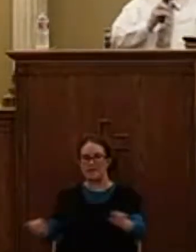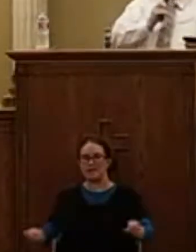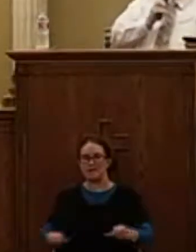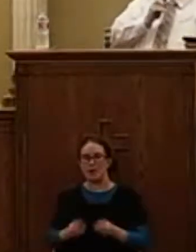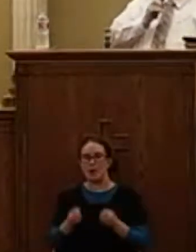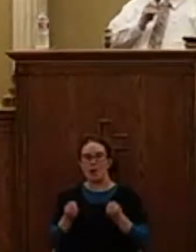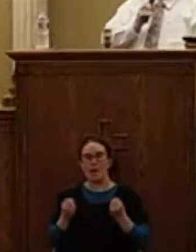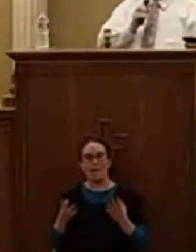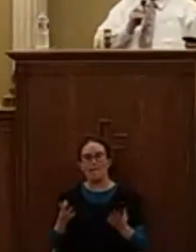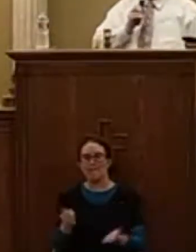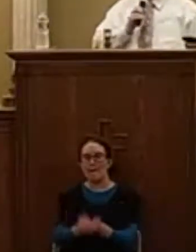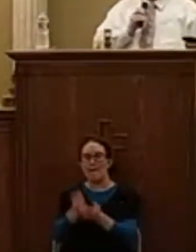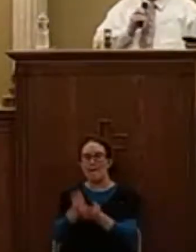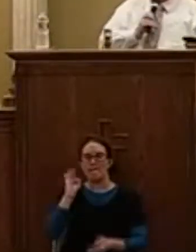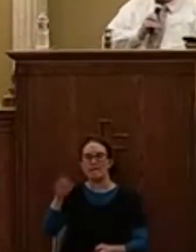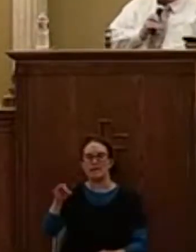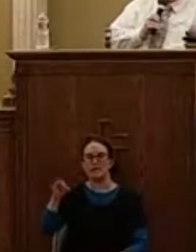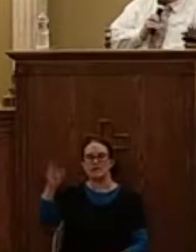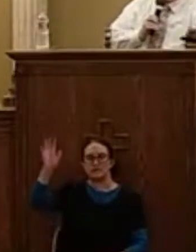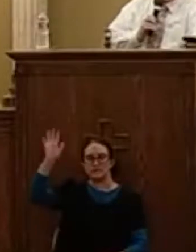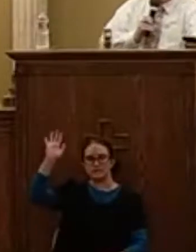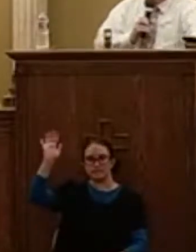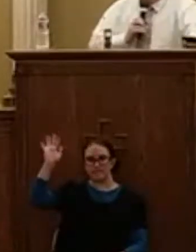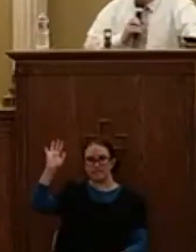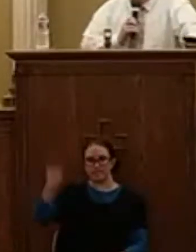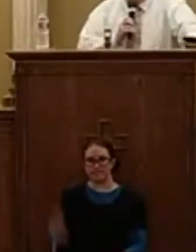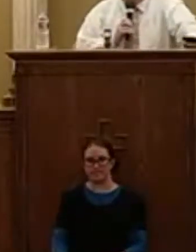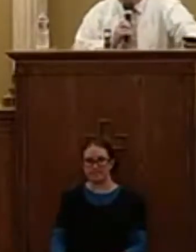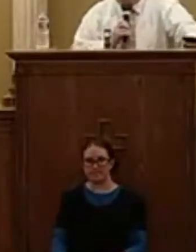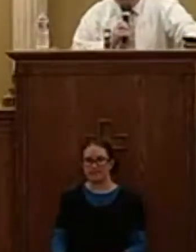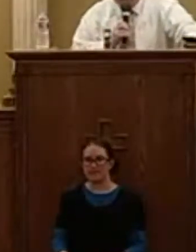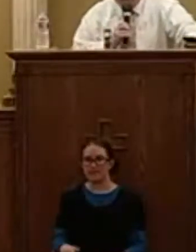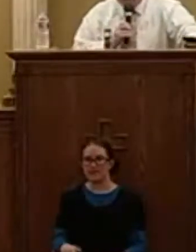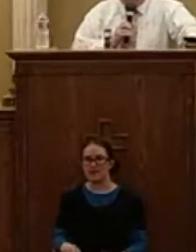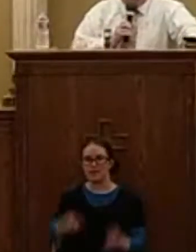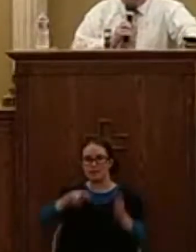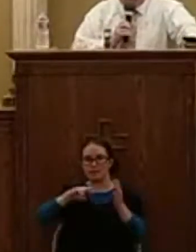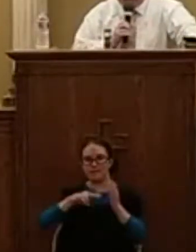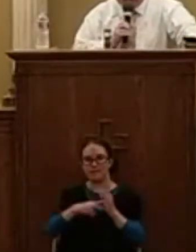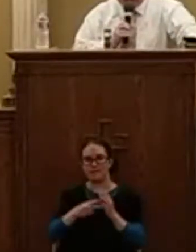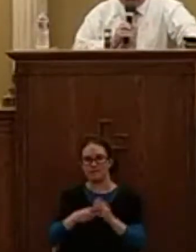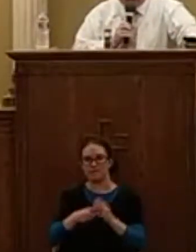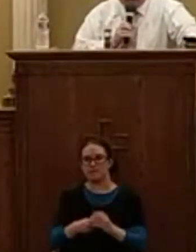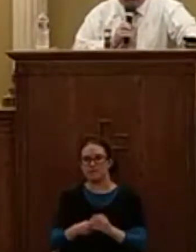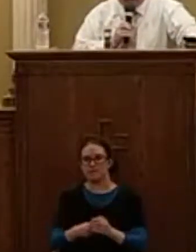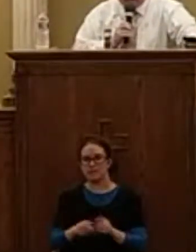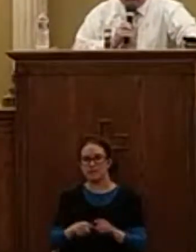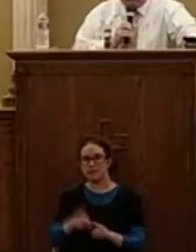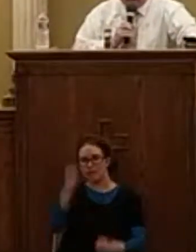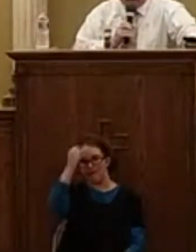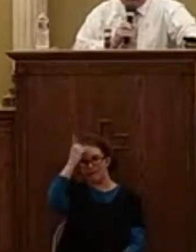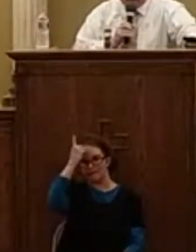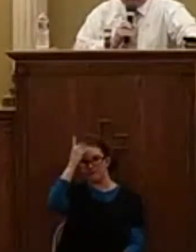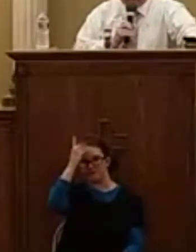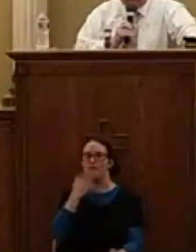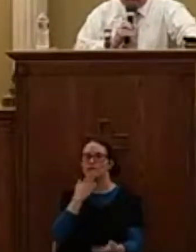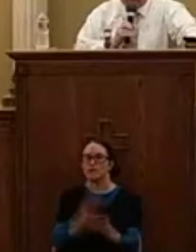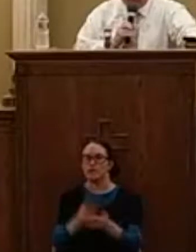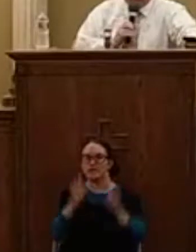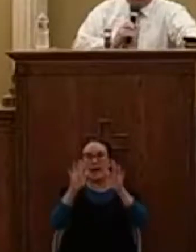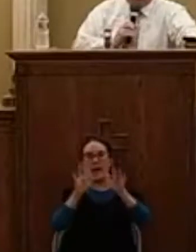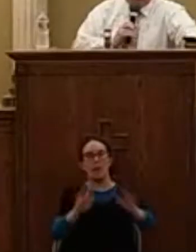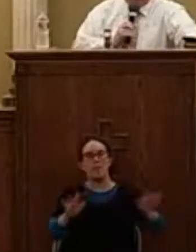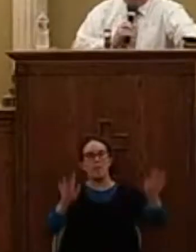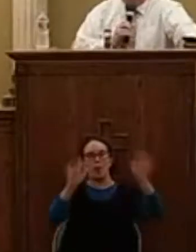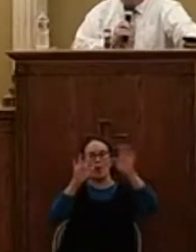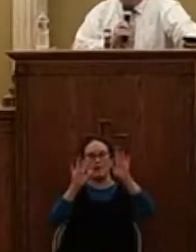dark places. How many is going to help me out tonight? Yes, sir. Amen. Who can define or relate to the idea of goodness